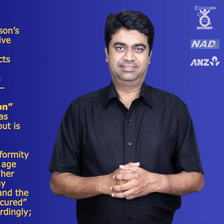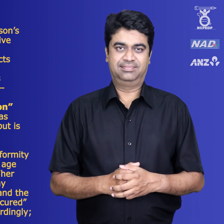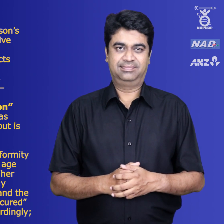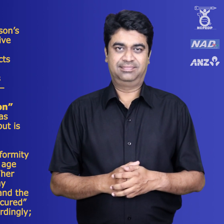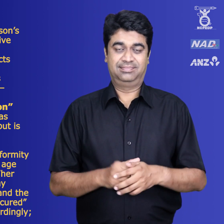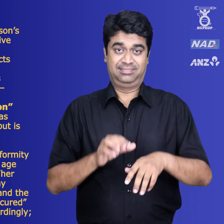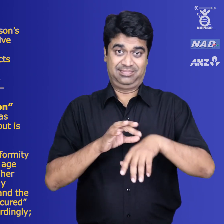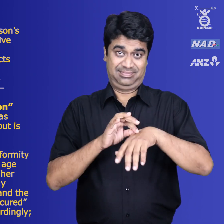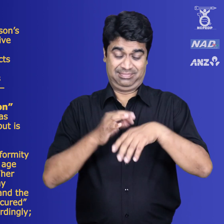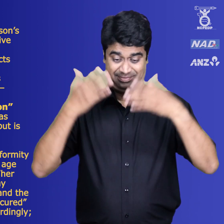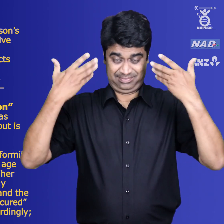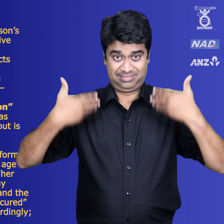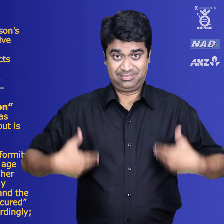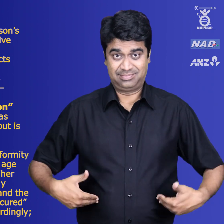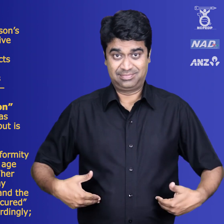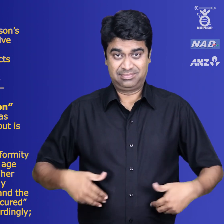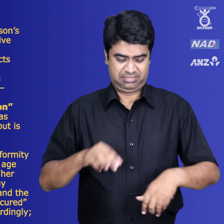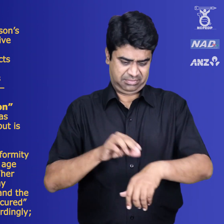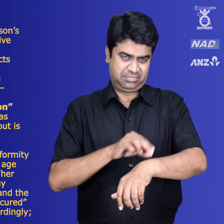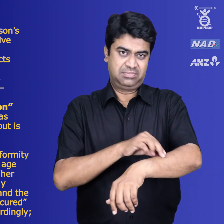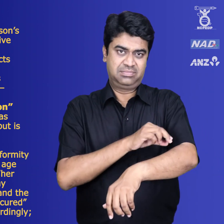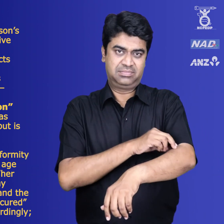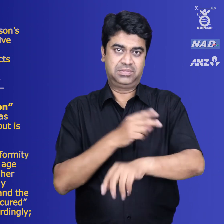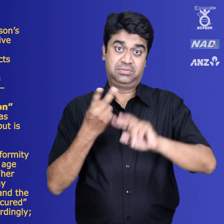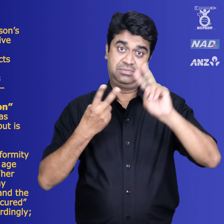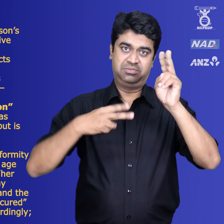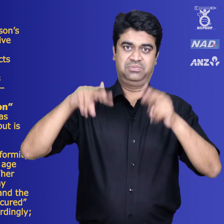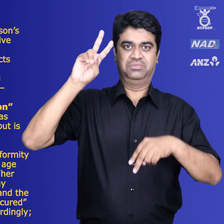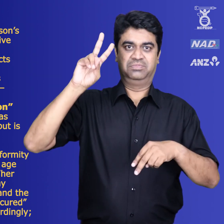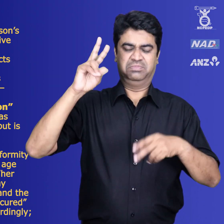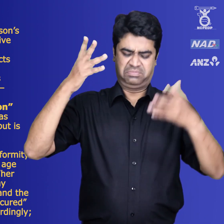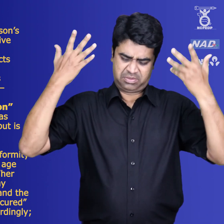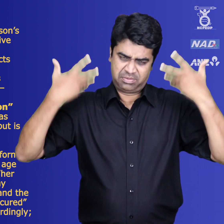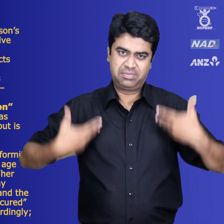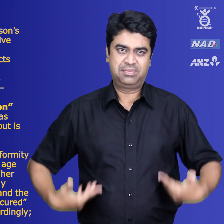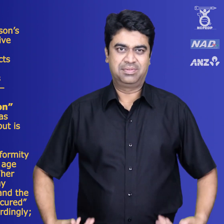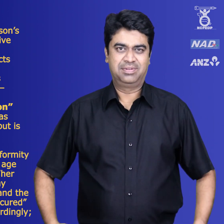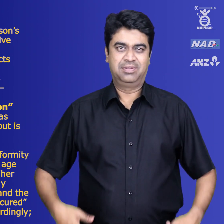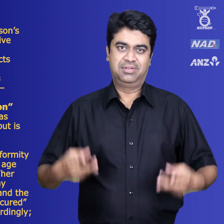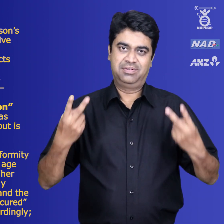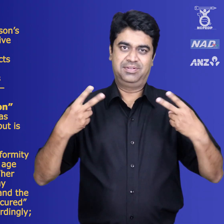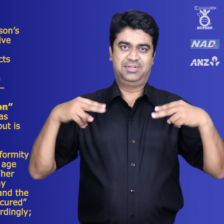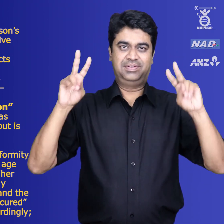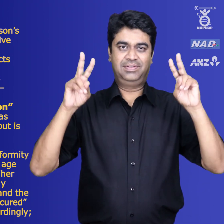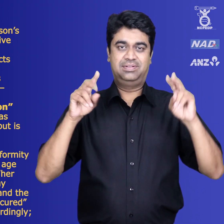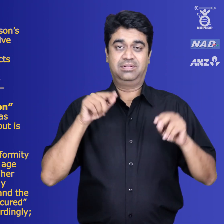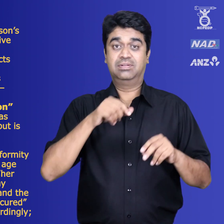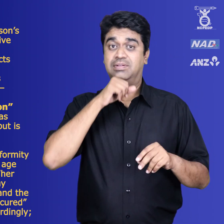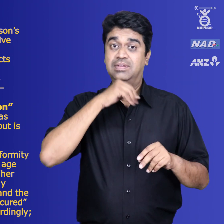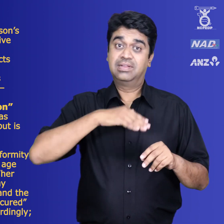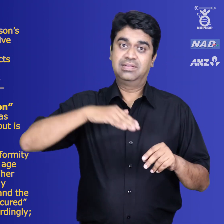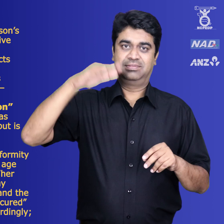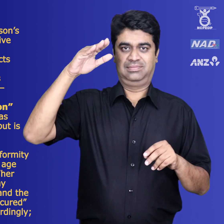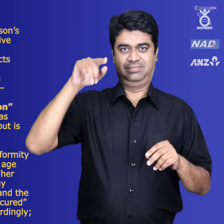Extreme physical deformity as well as advanced age which prevents him or her from undertaking any